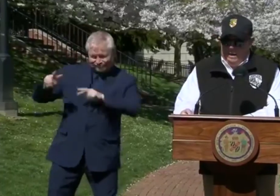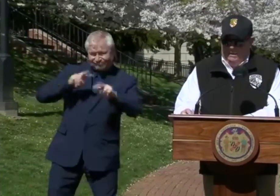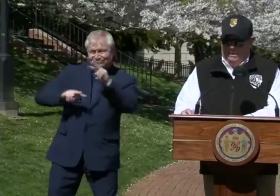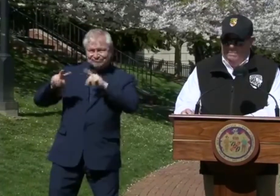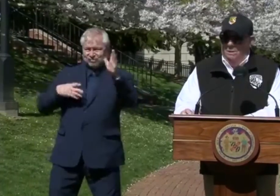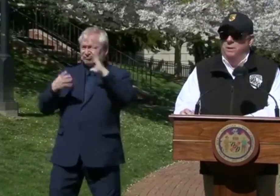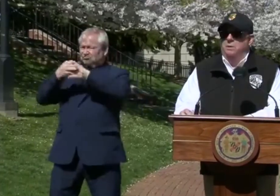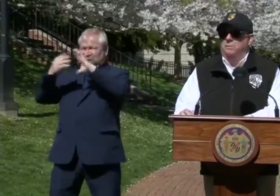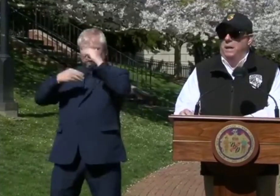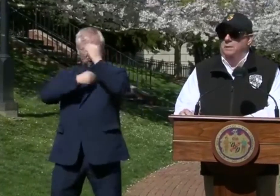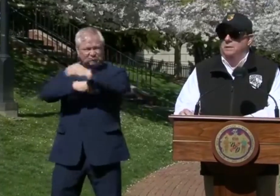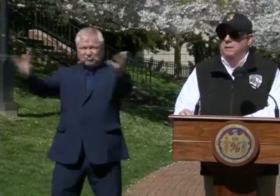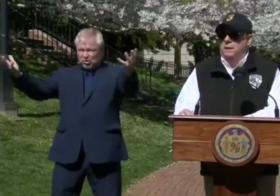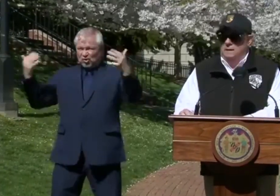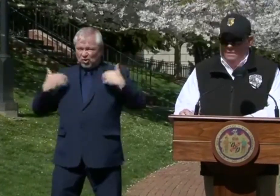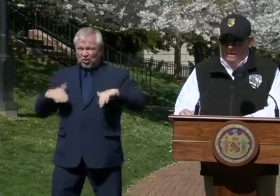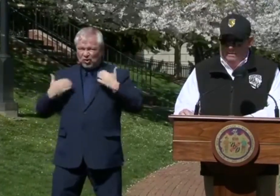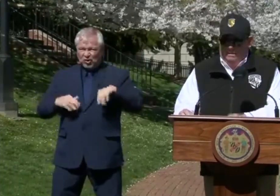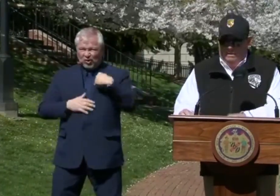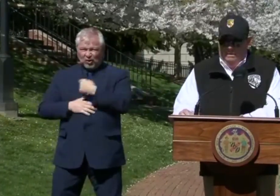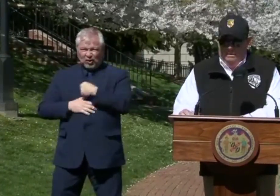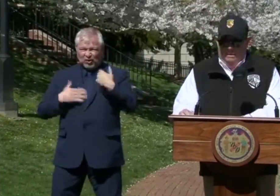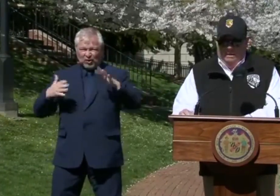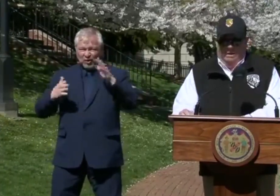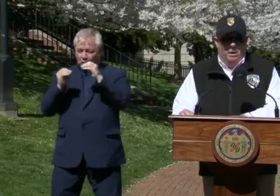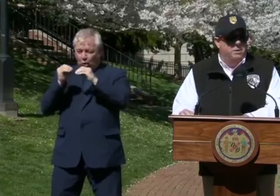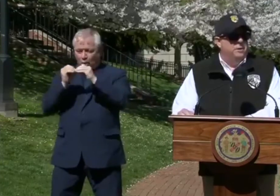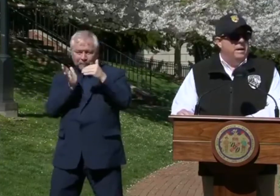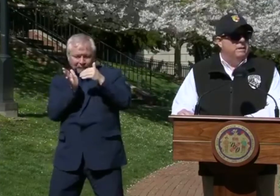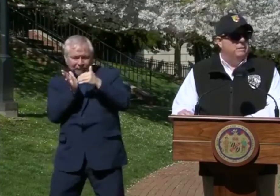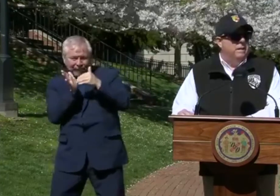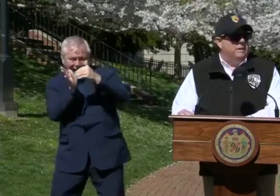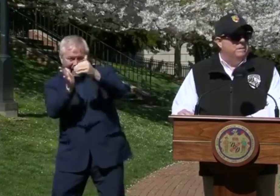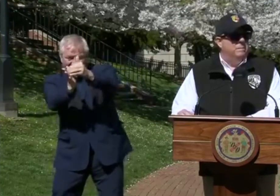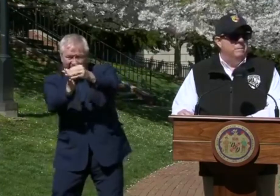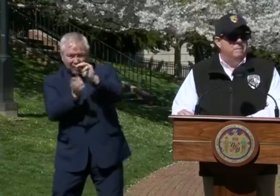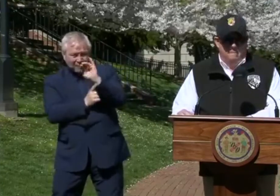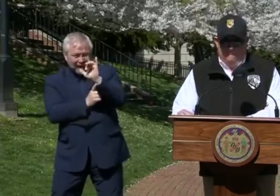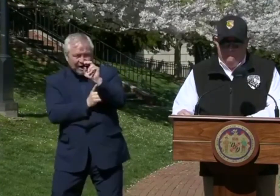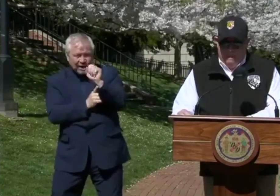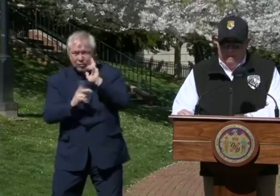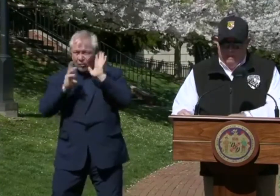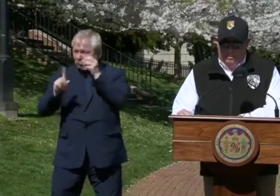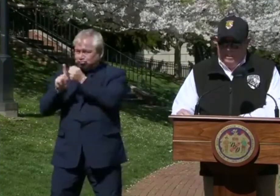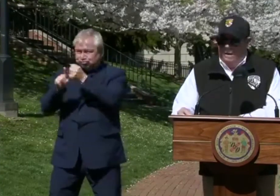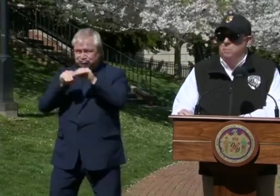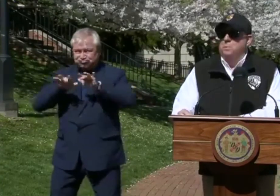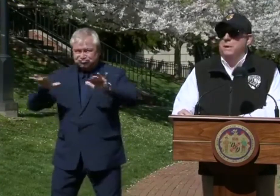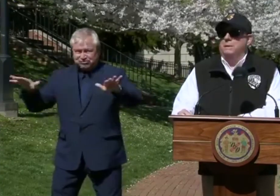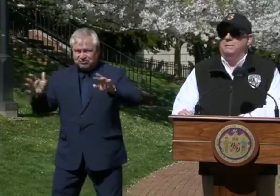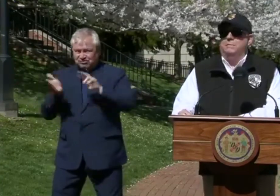could expect millions of cases in the United States and 100,000 deaths. To put